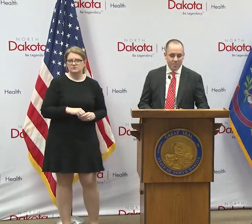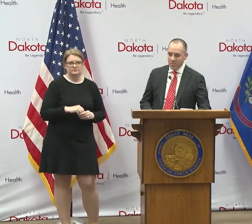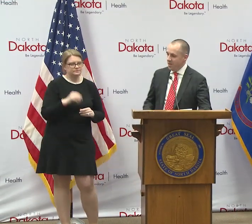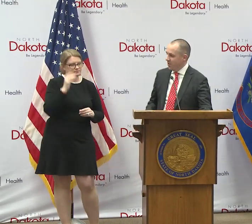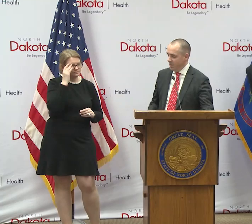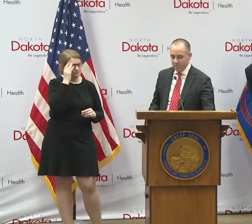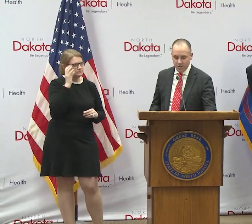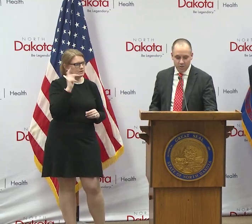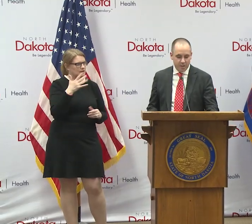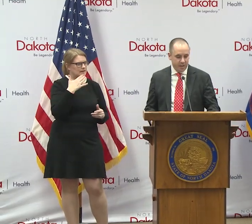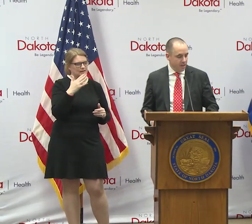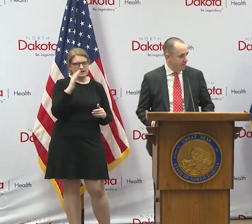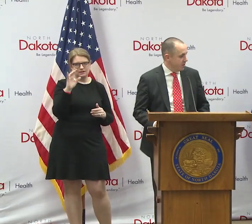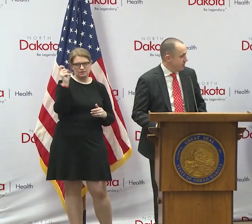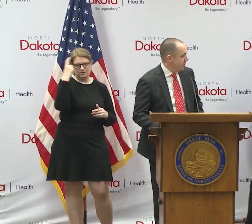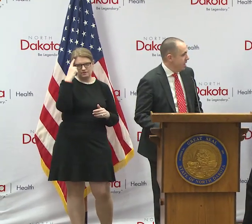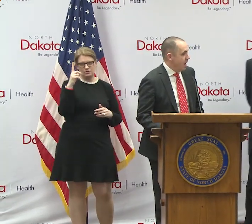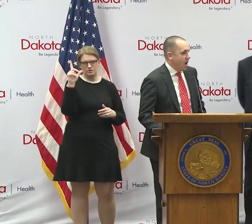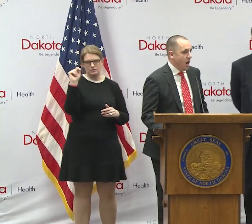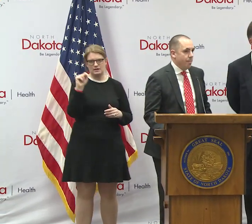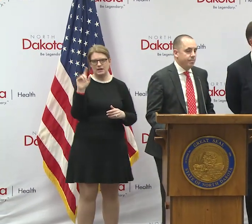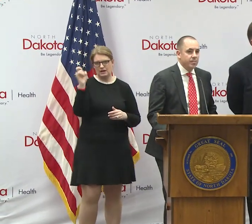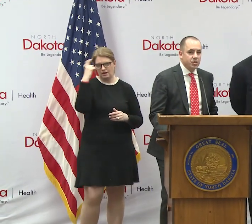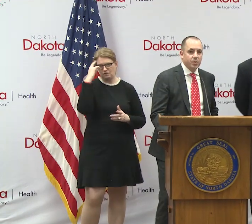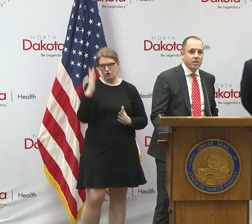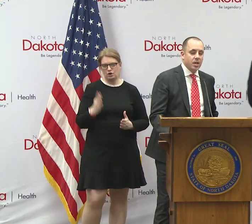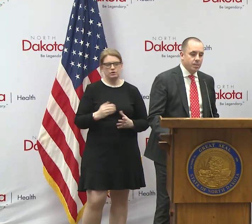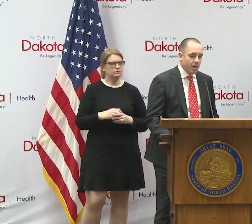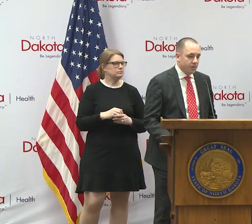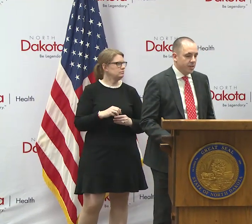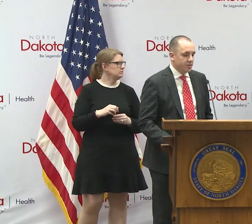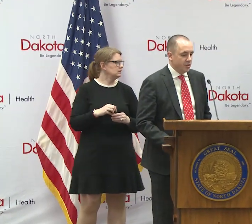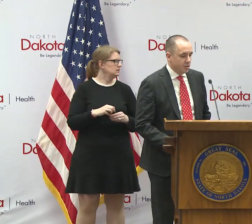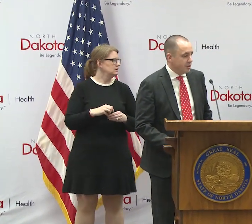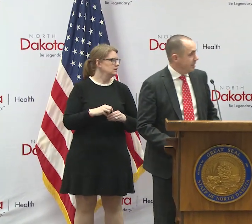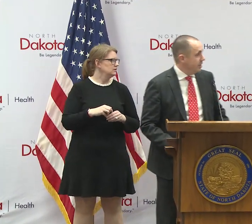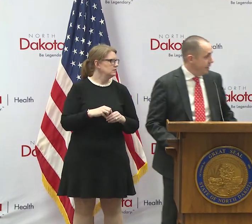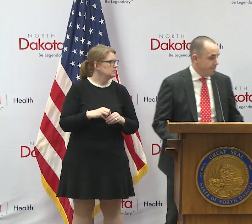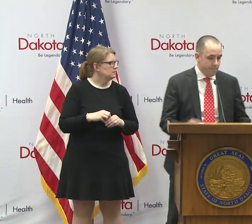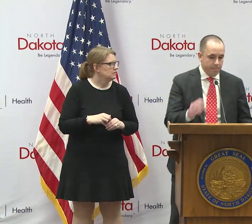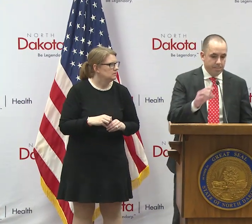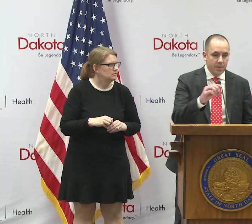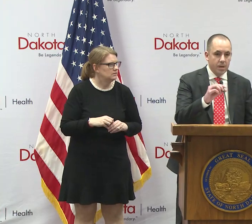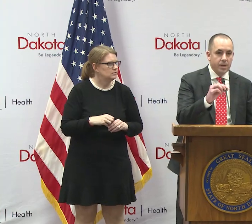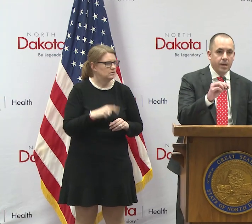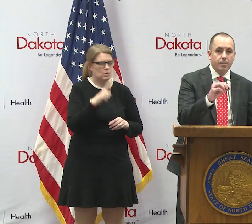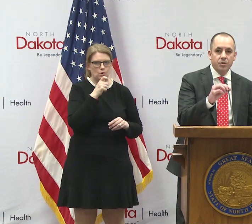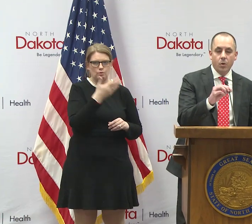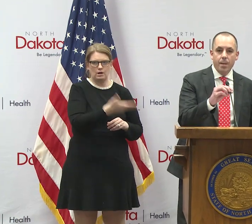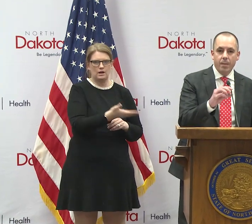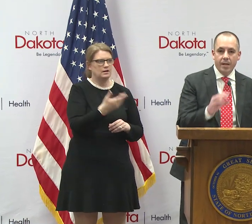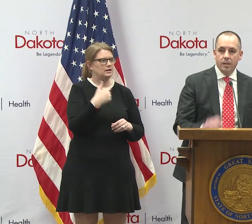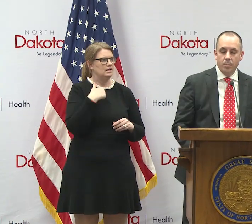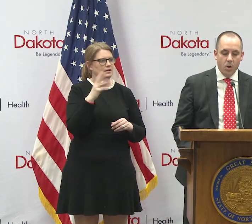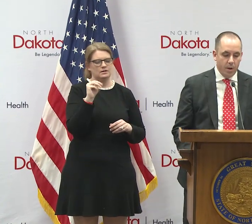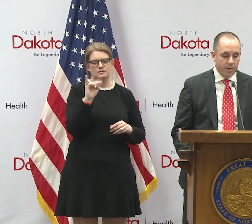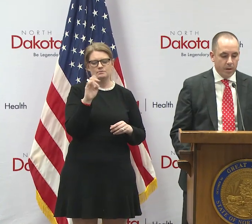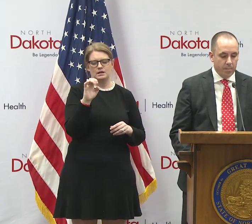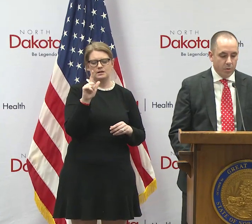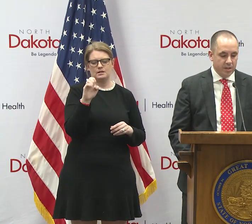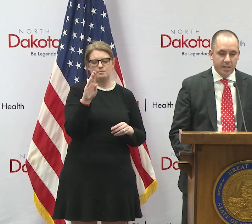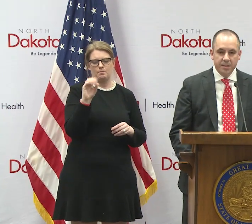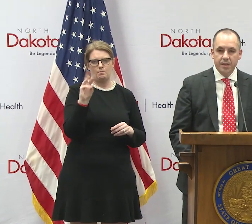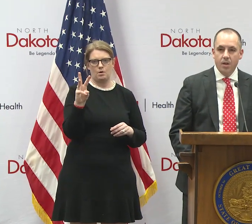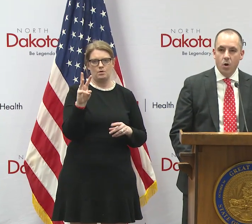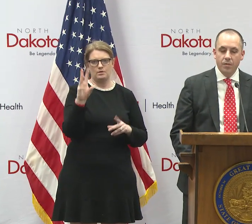All right. Thank you, Governor, Lieutenant Governor. As we've talked about this, you'll see. Yep. So I'm Mike LeBeau. I'm